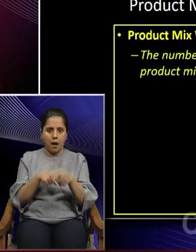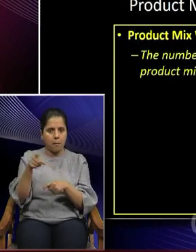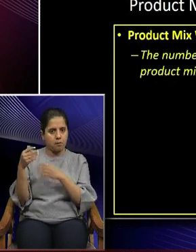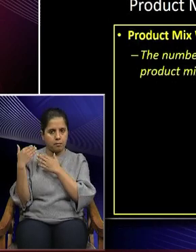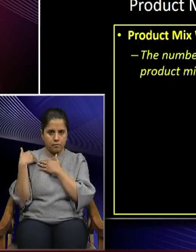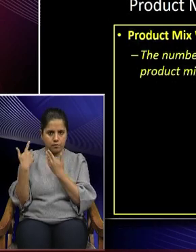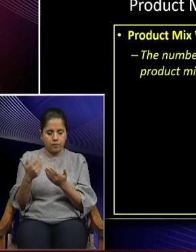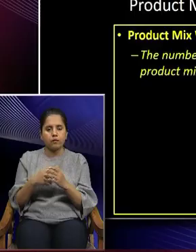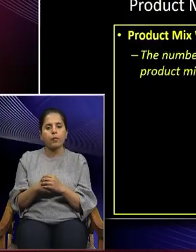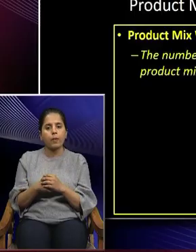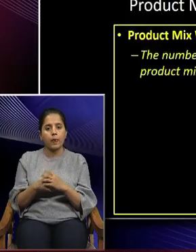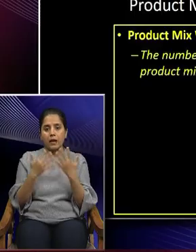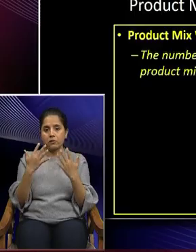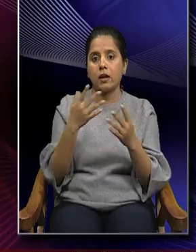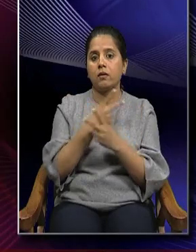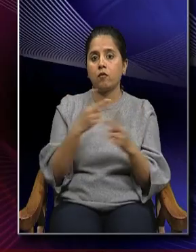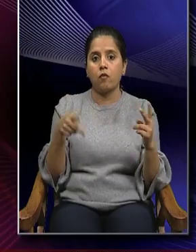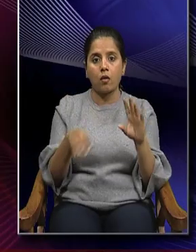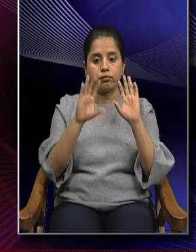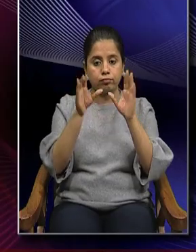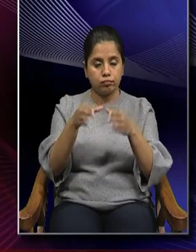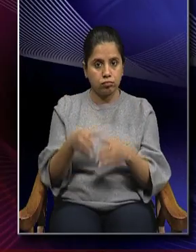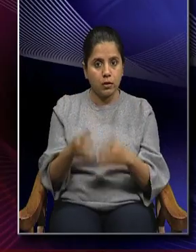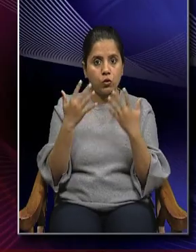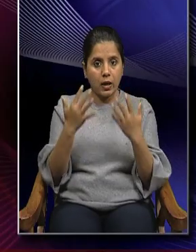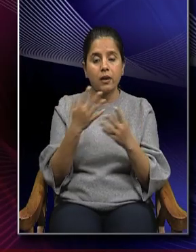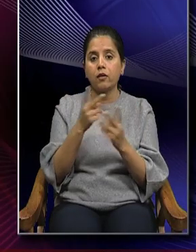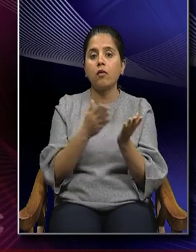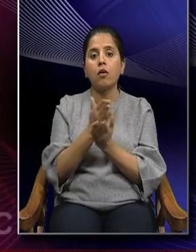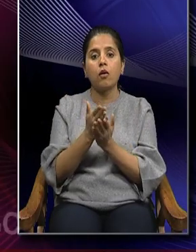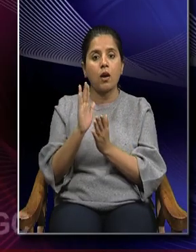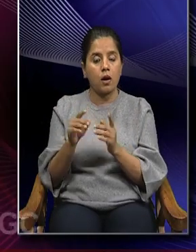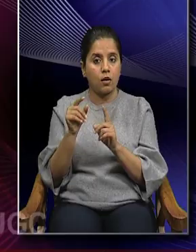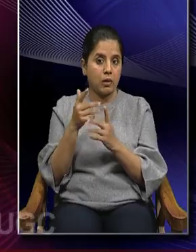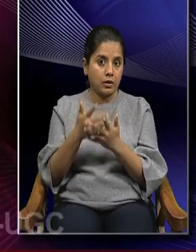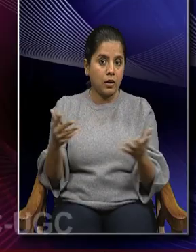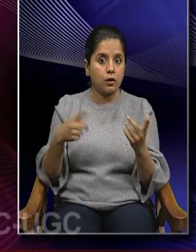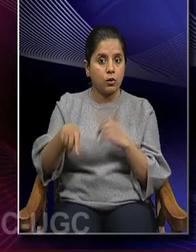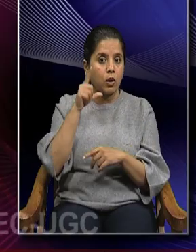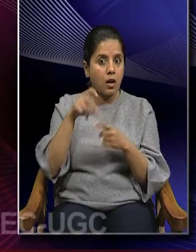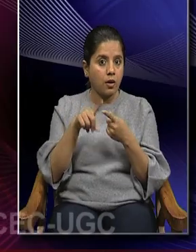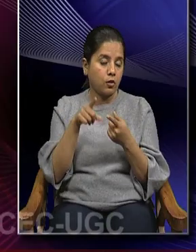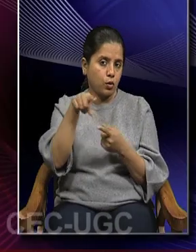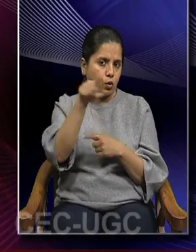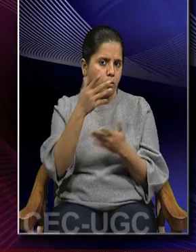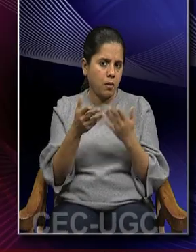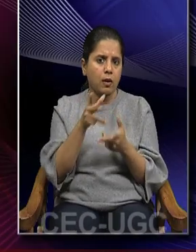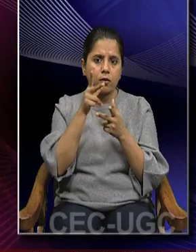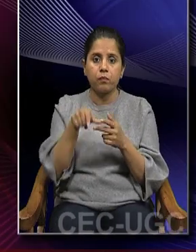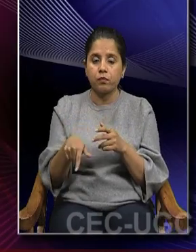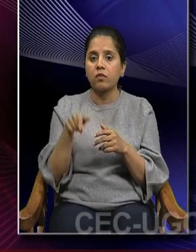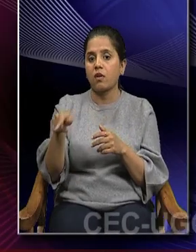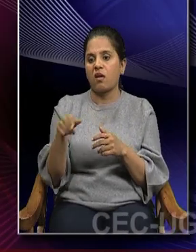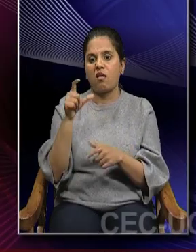in 10 different segments or 10 different types of product lines, you can say that this company is having